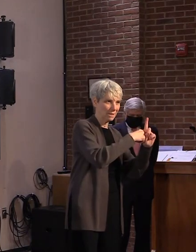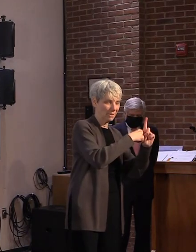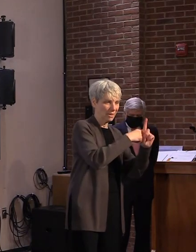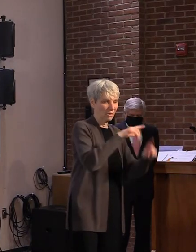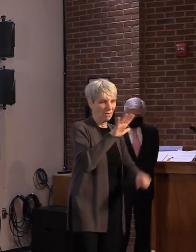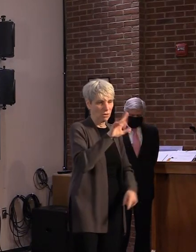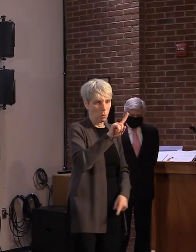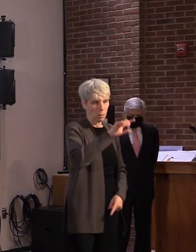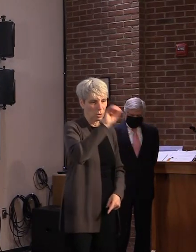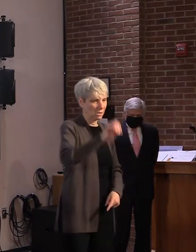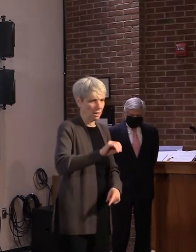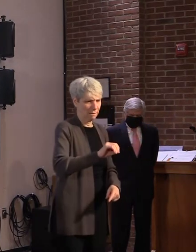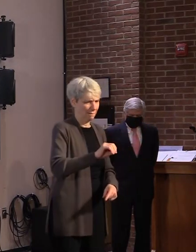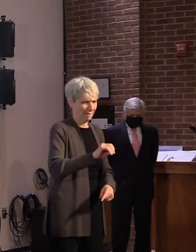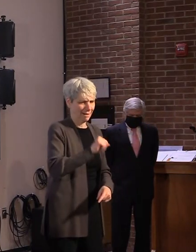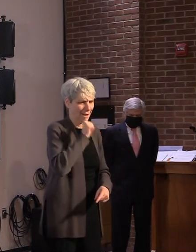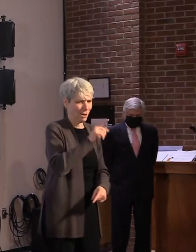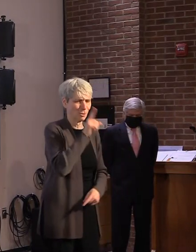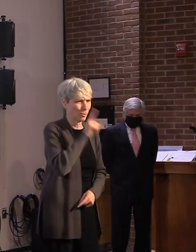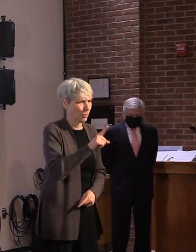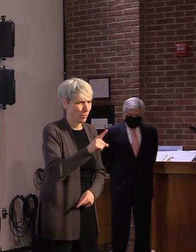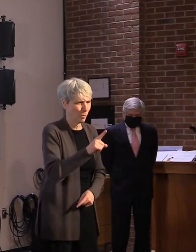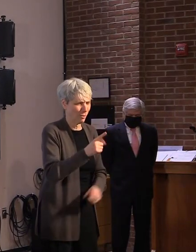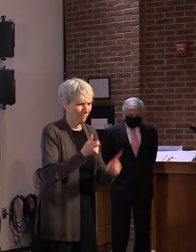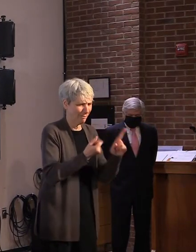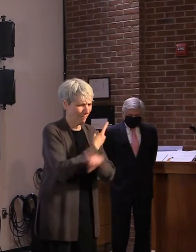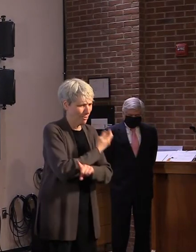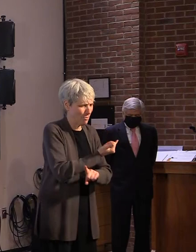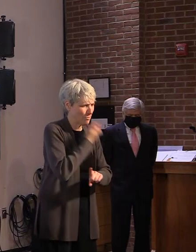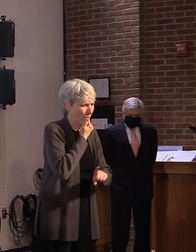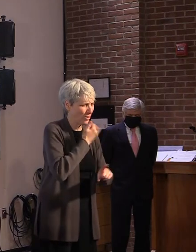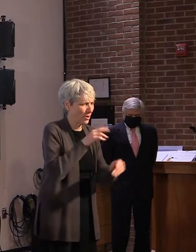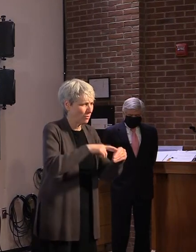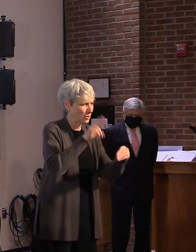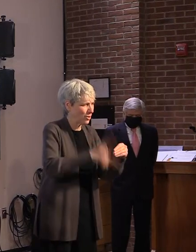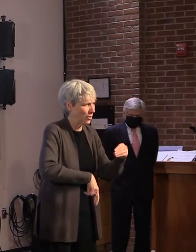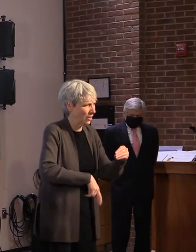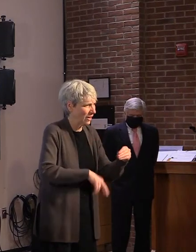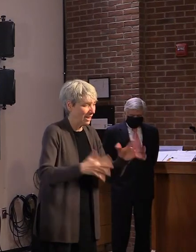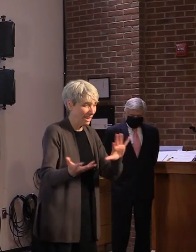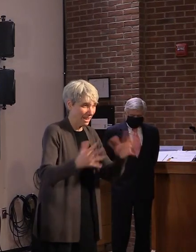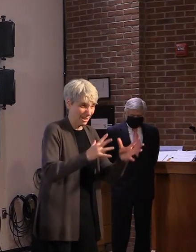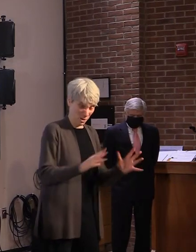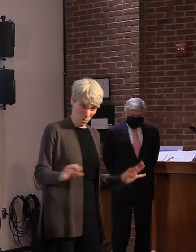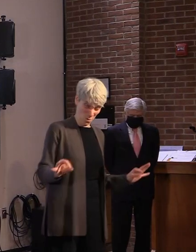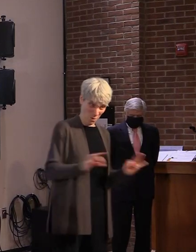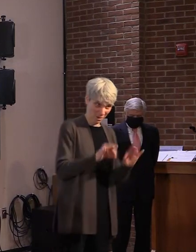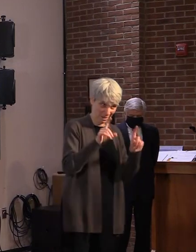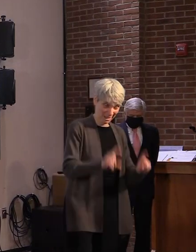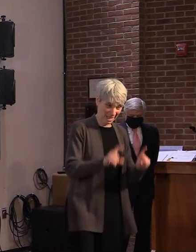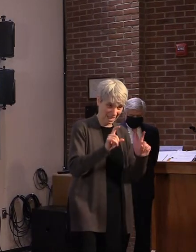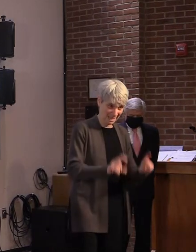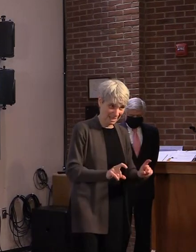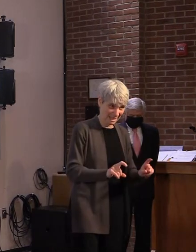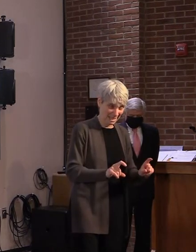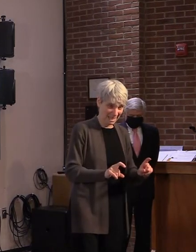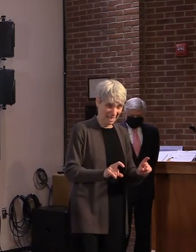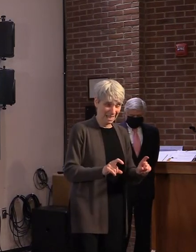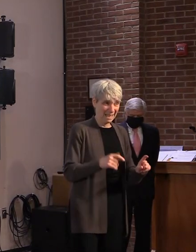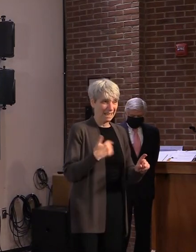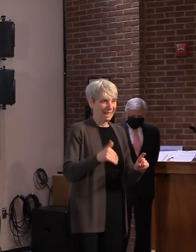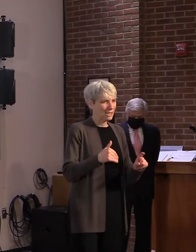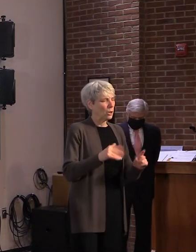might be in Vermont, 2 or 3% coronavirus in the population, the positive predictive value